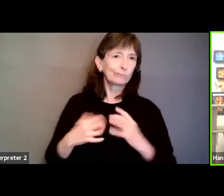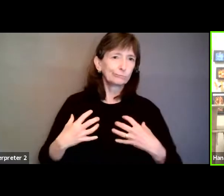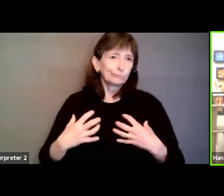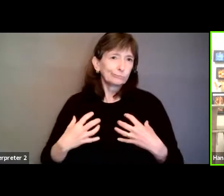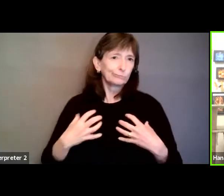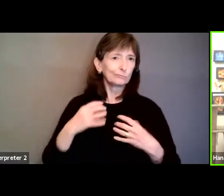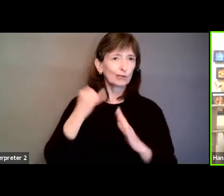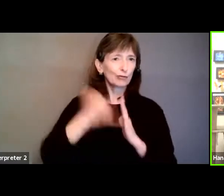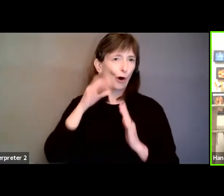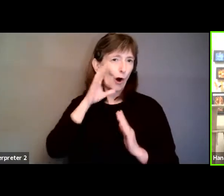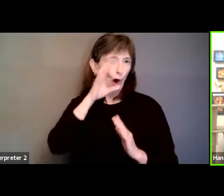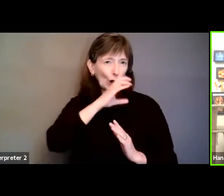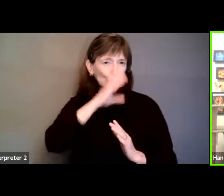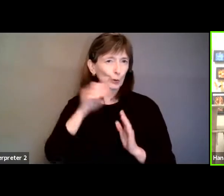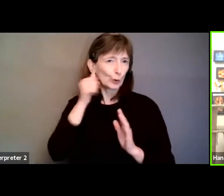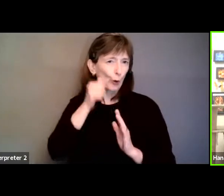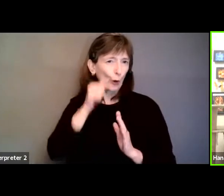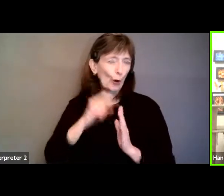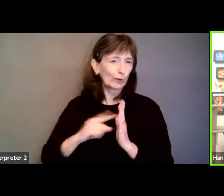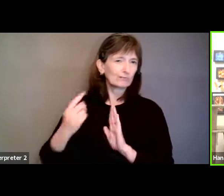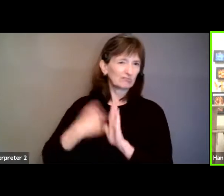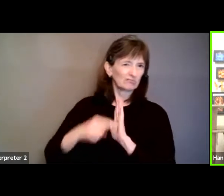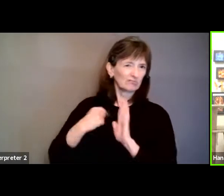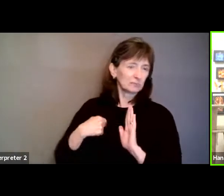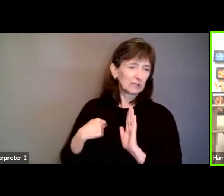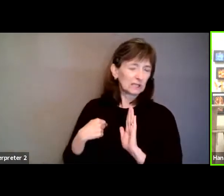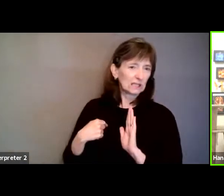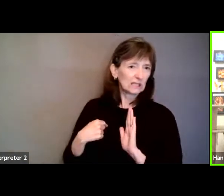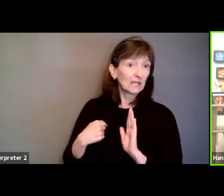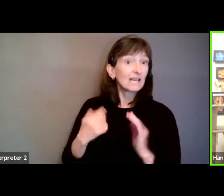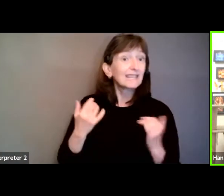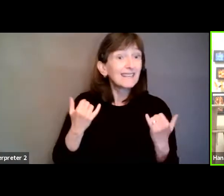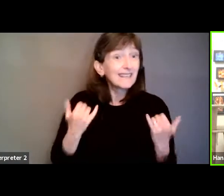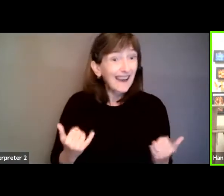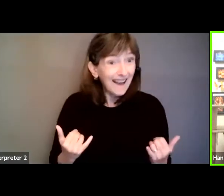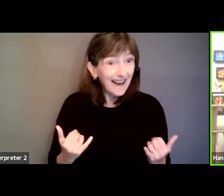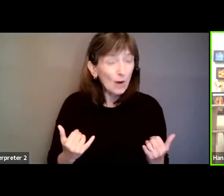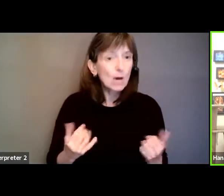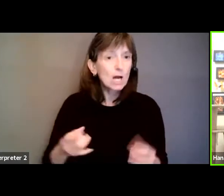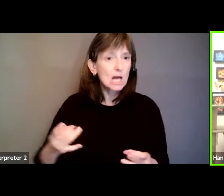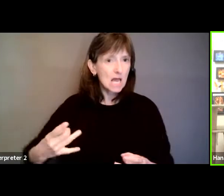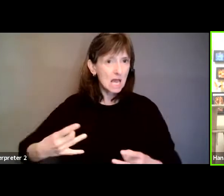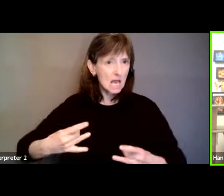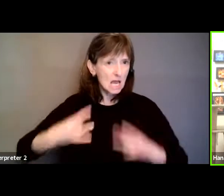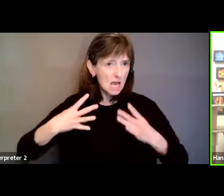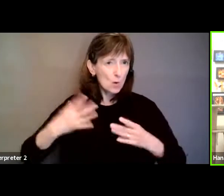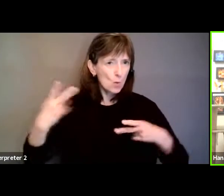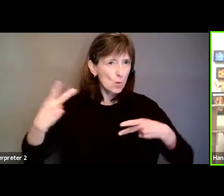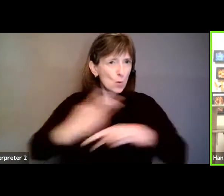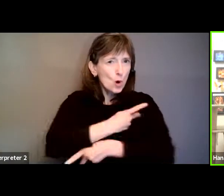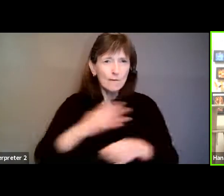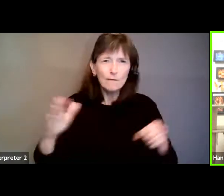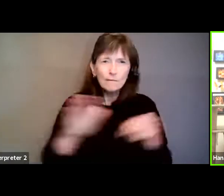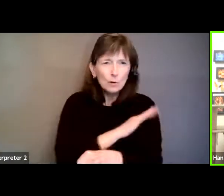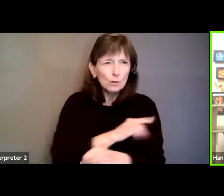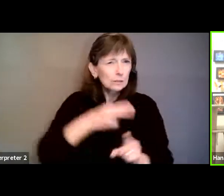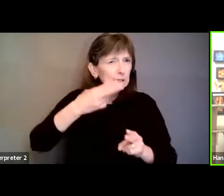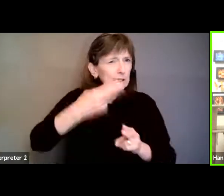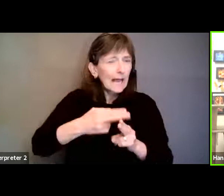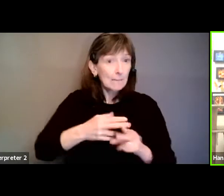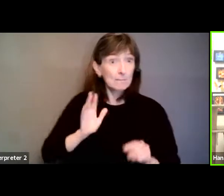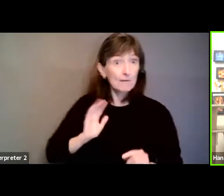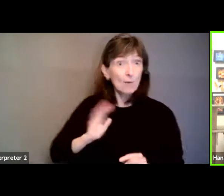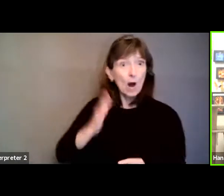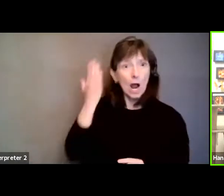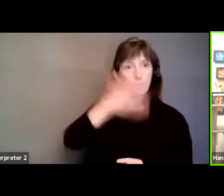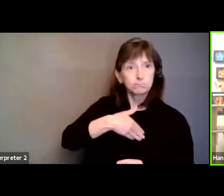boobs. These days, I get truly hateful messages from people who proudly display their full name. I can